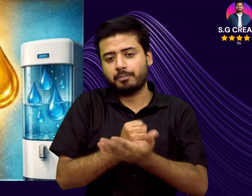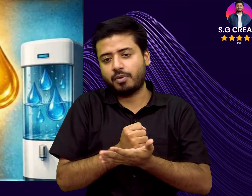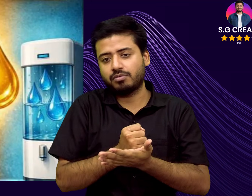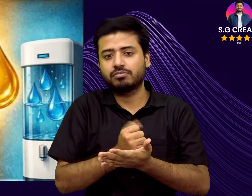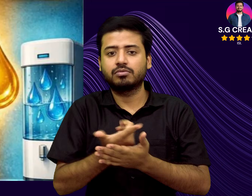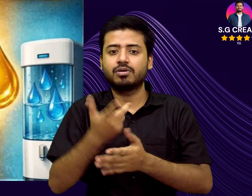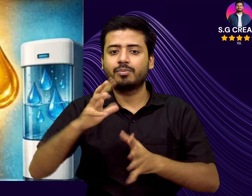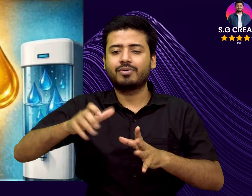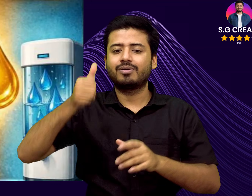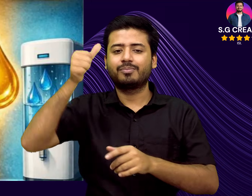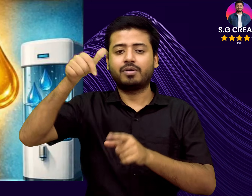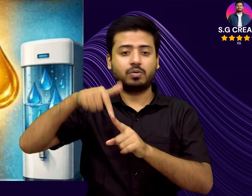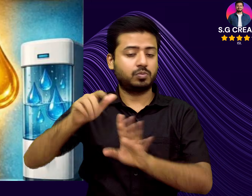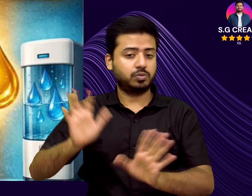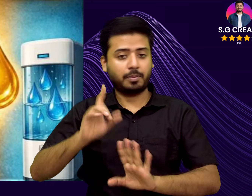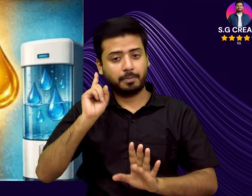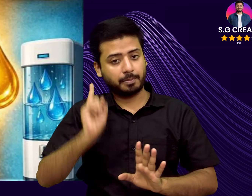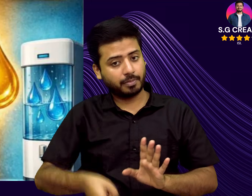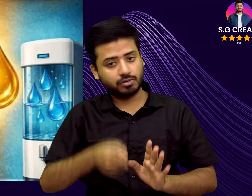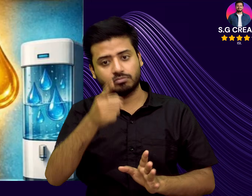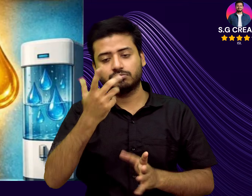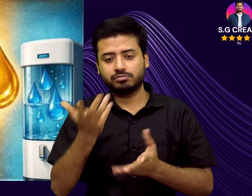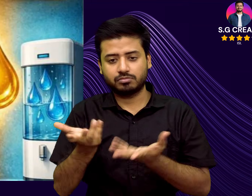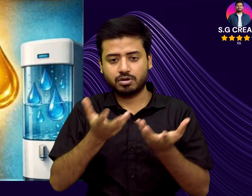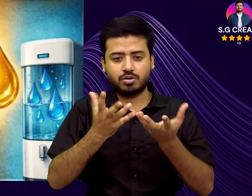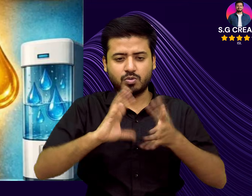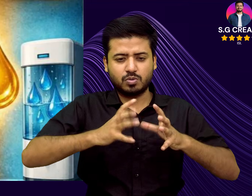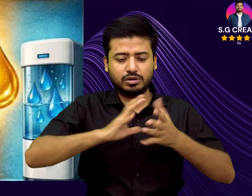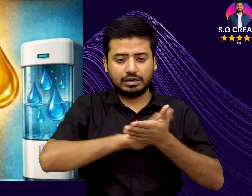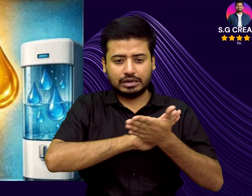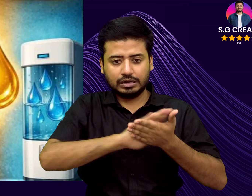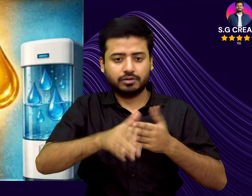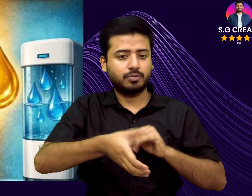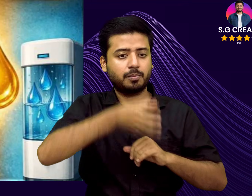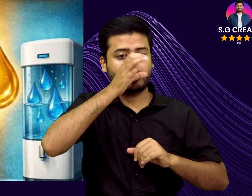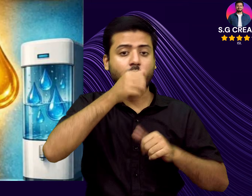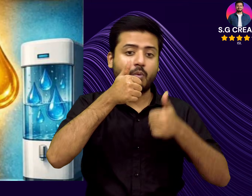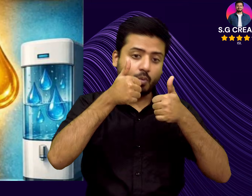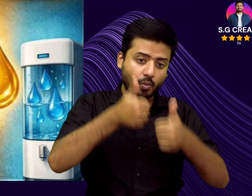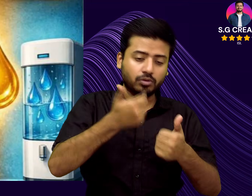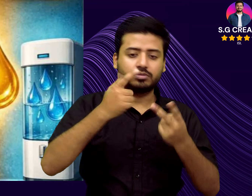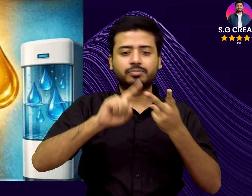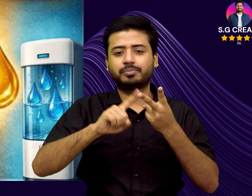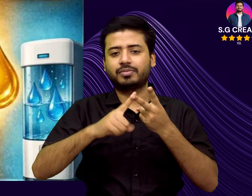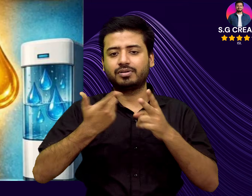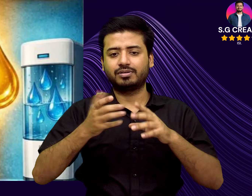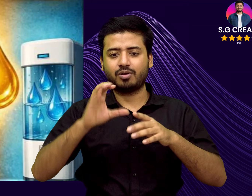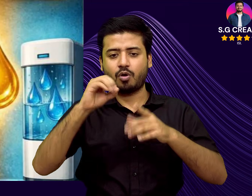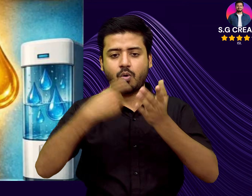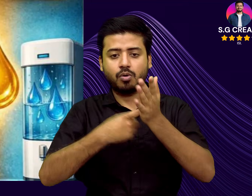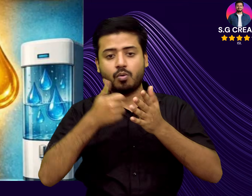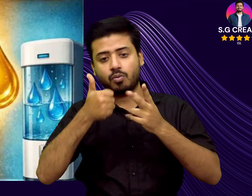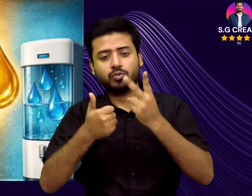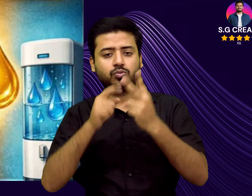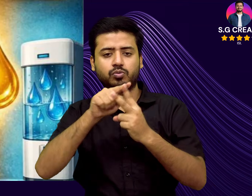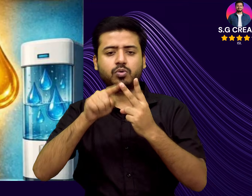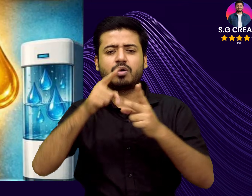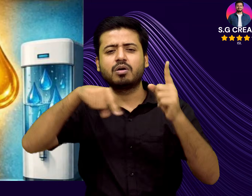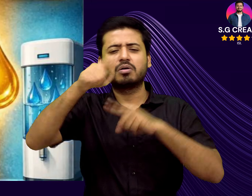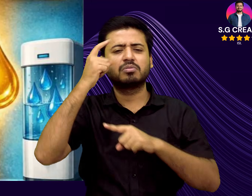area traps chemical impurities, volatile organic compounds, VOCs, and foul odors. On top of the charcoal, add